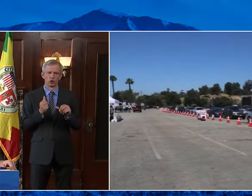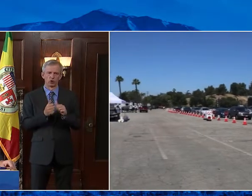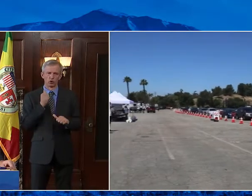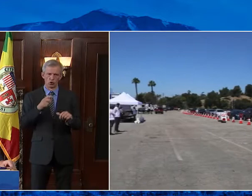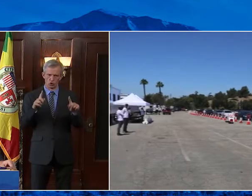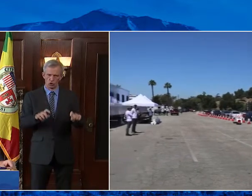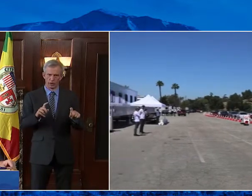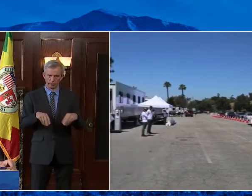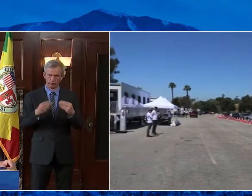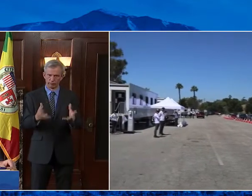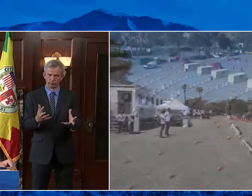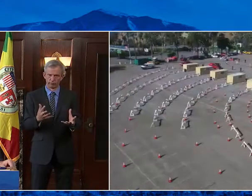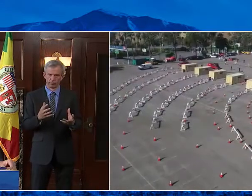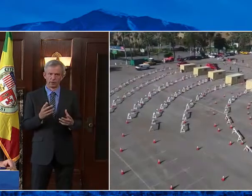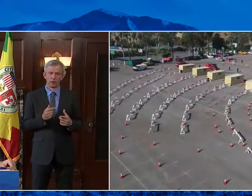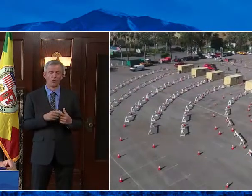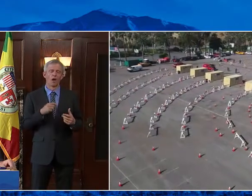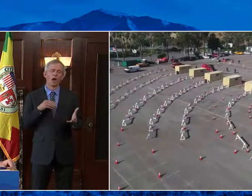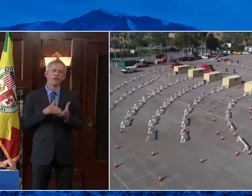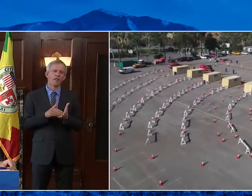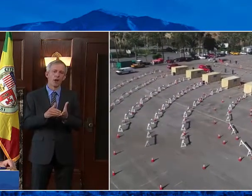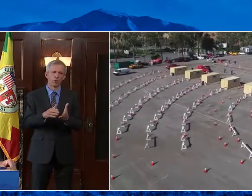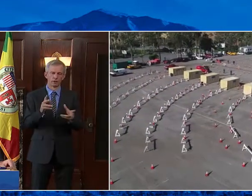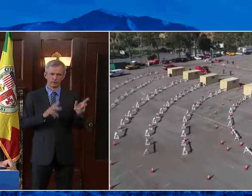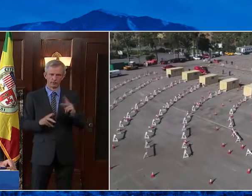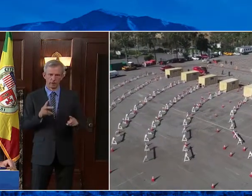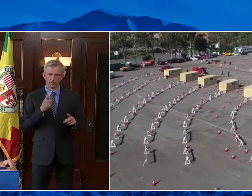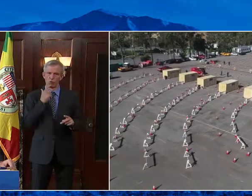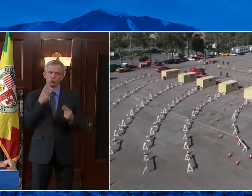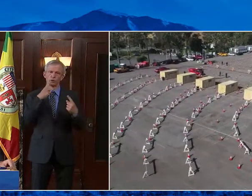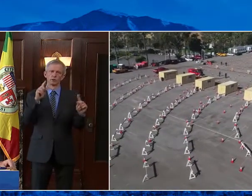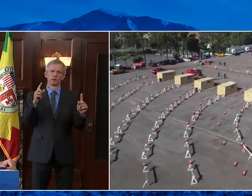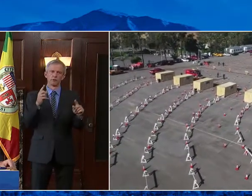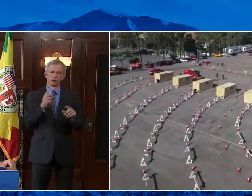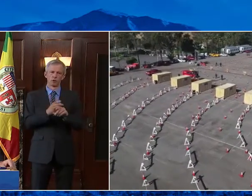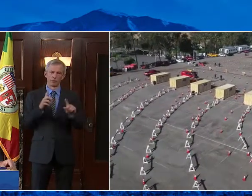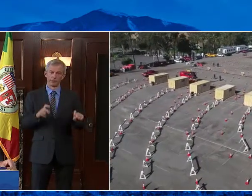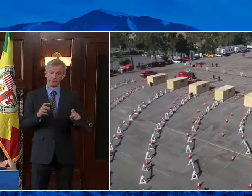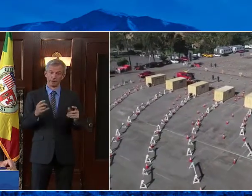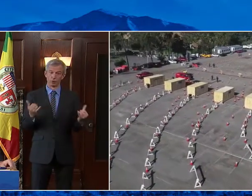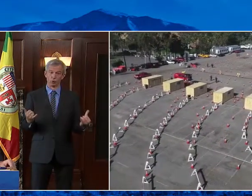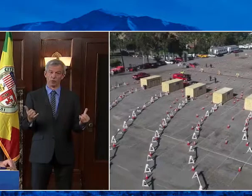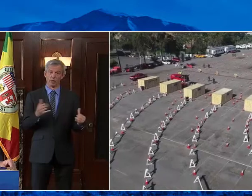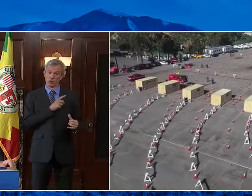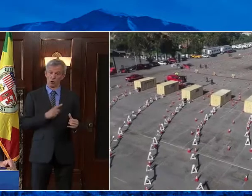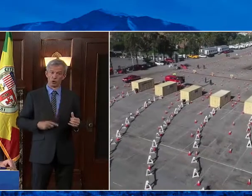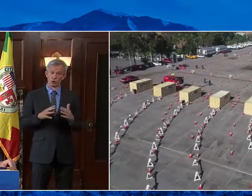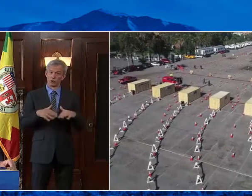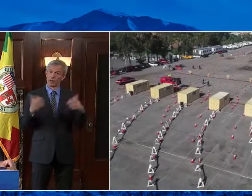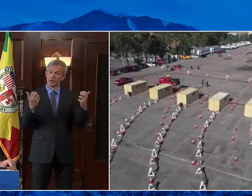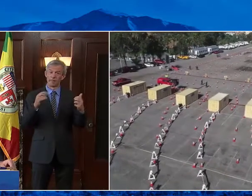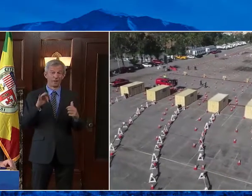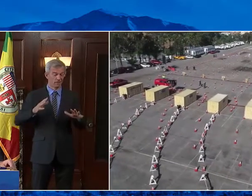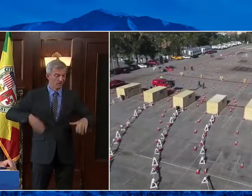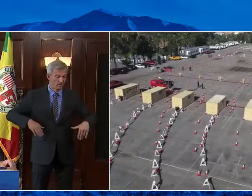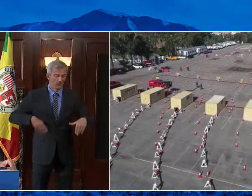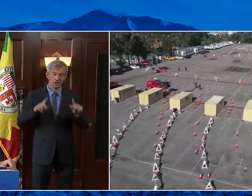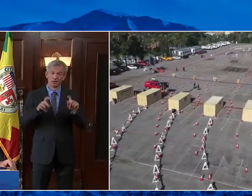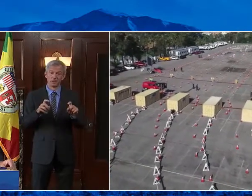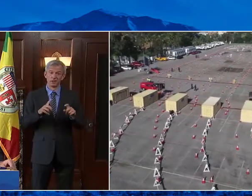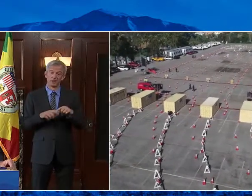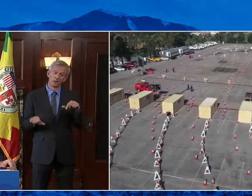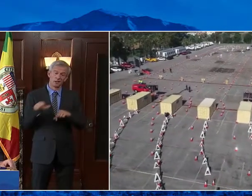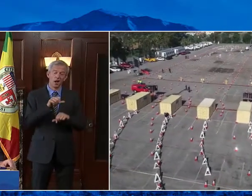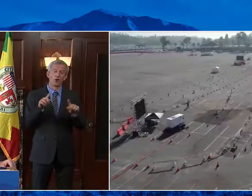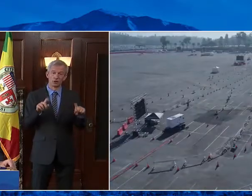but we had thousands of people there today who successfully got tested. And if you haven't got tested or you need another test, please